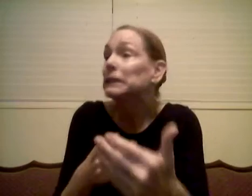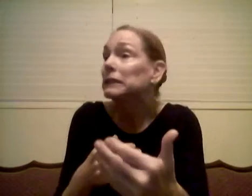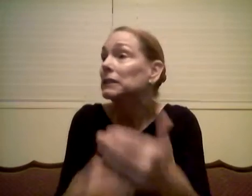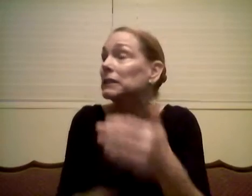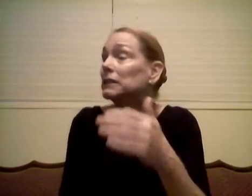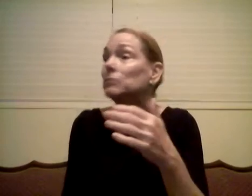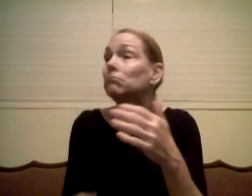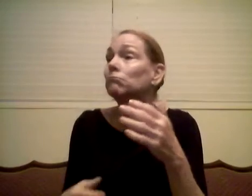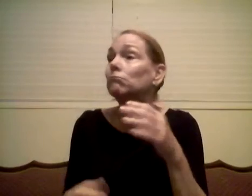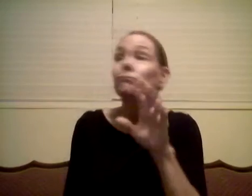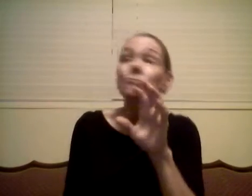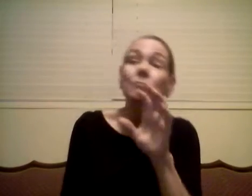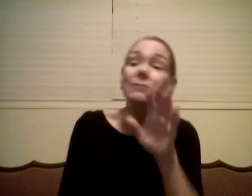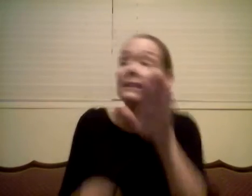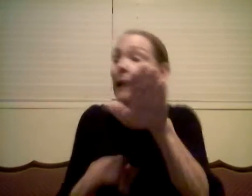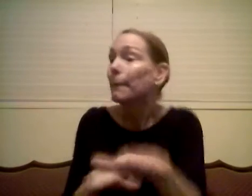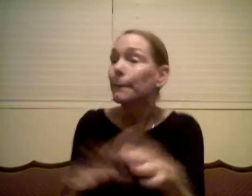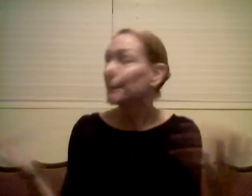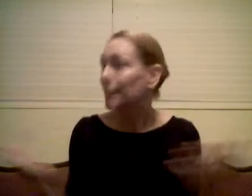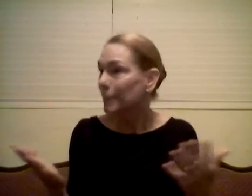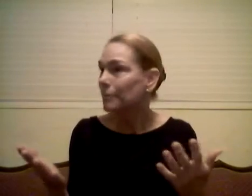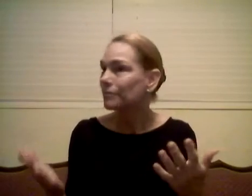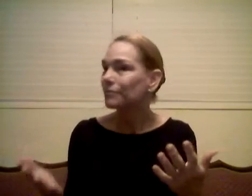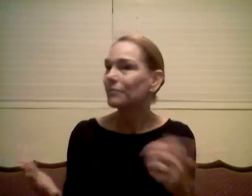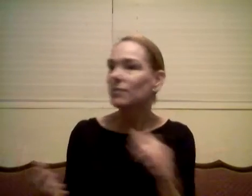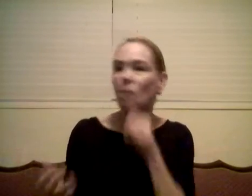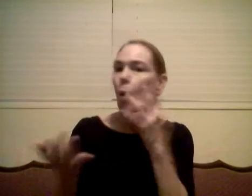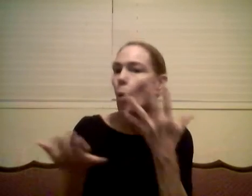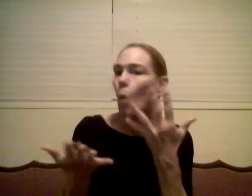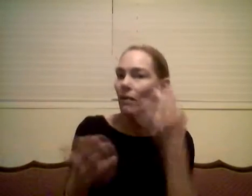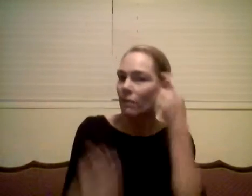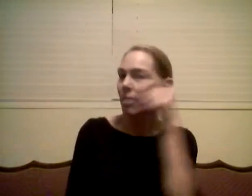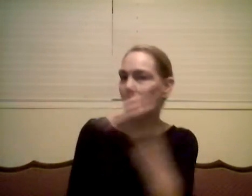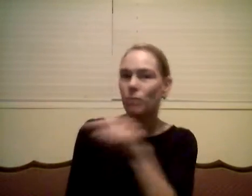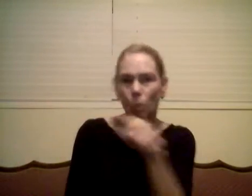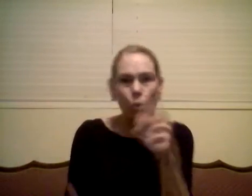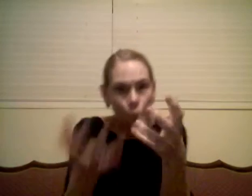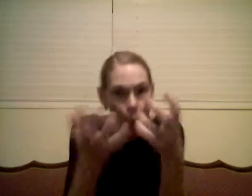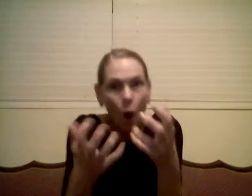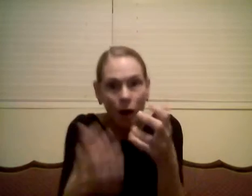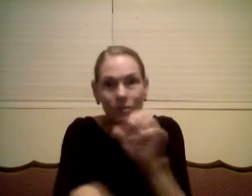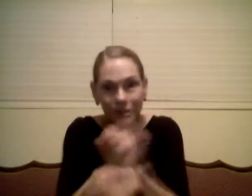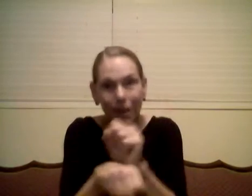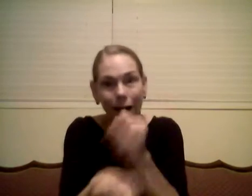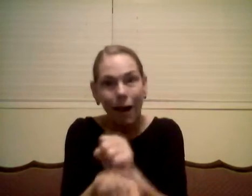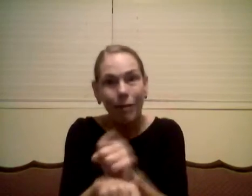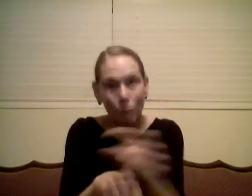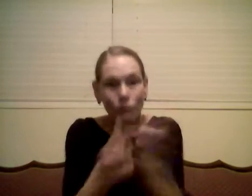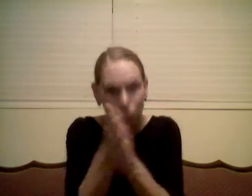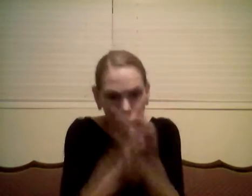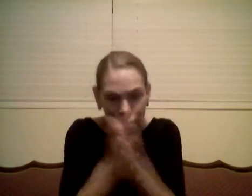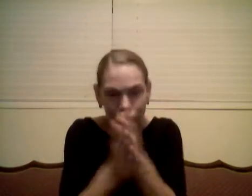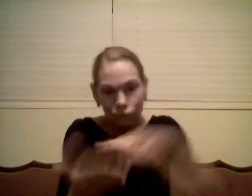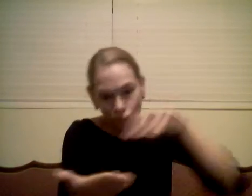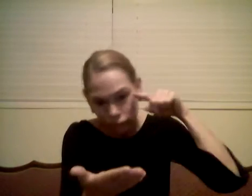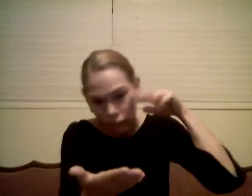process. Assume you're moving on. Don't wait for them. You want this job. You did your research. You know you're the right person for this. So as you move on, and